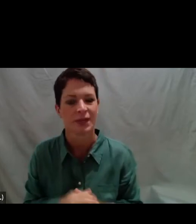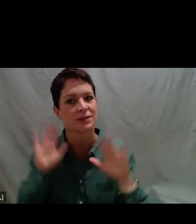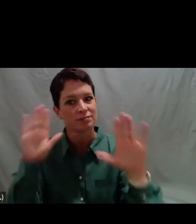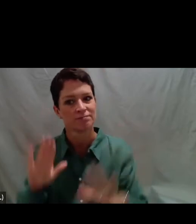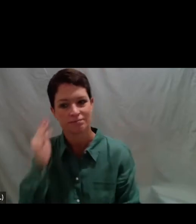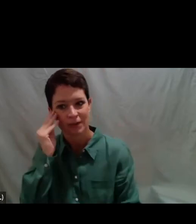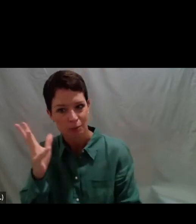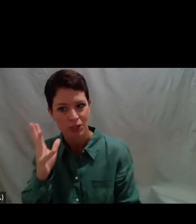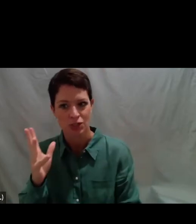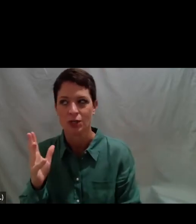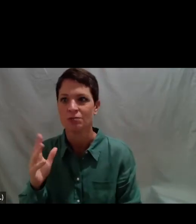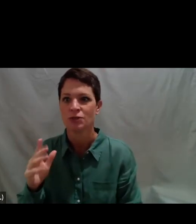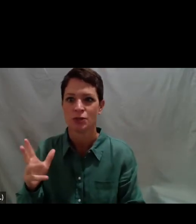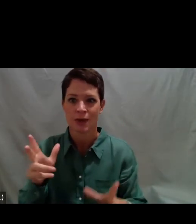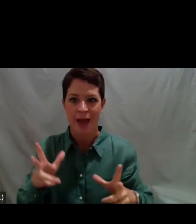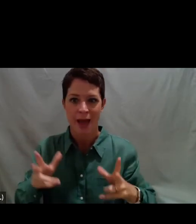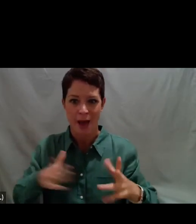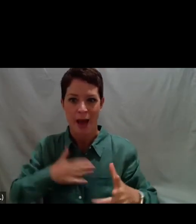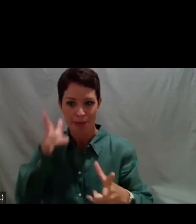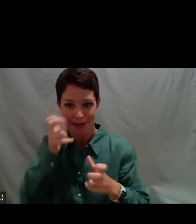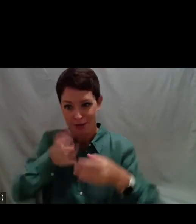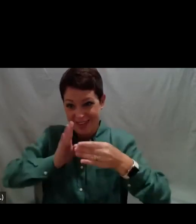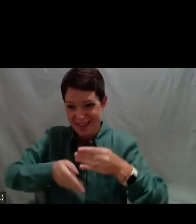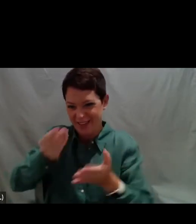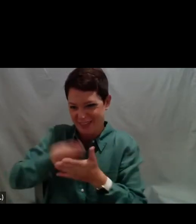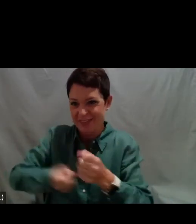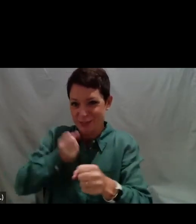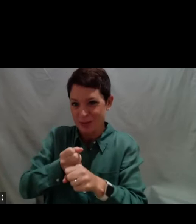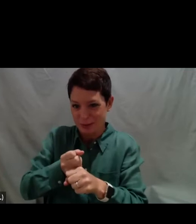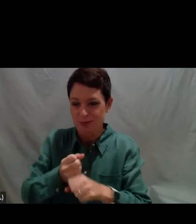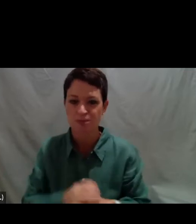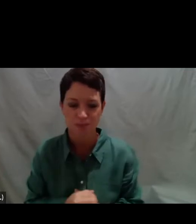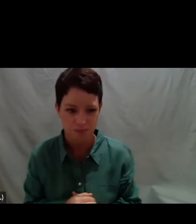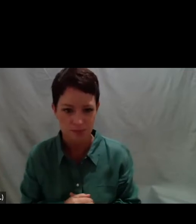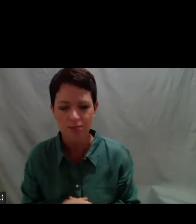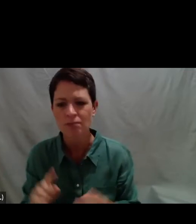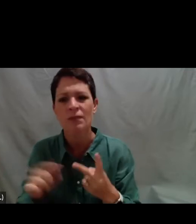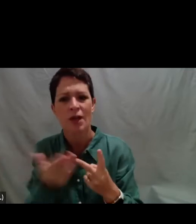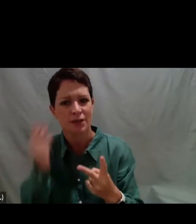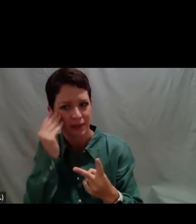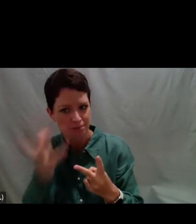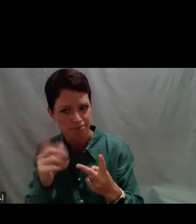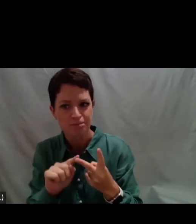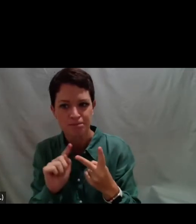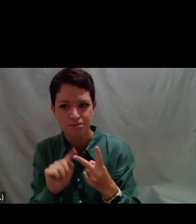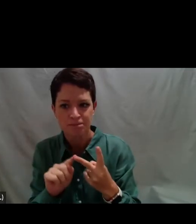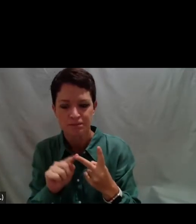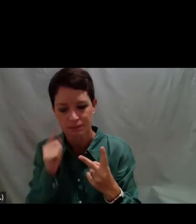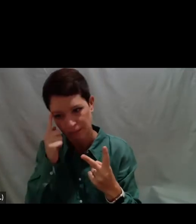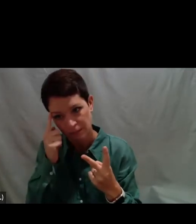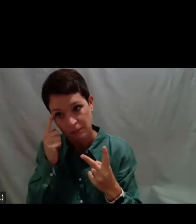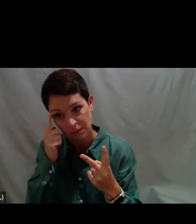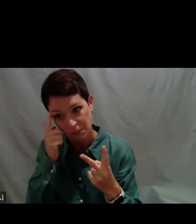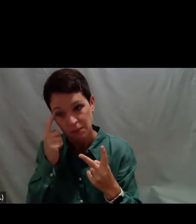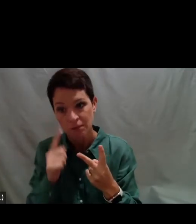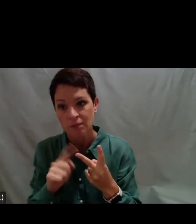news coming here toward the end of the fiscal year. The one other thing I want to add is, as we